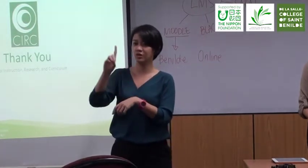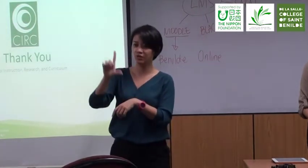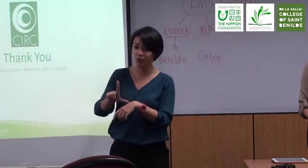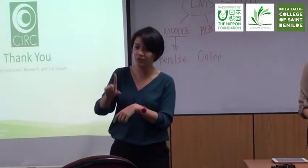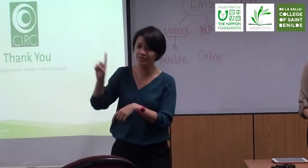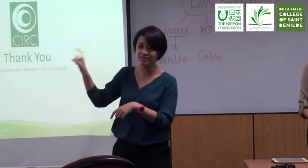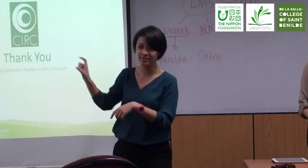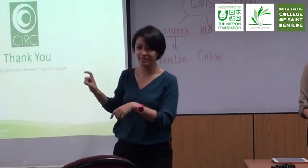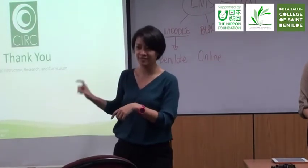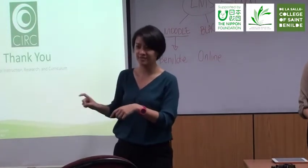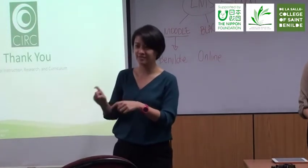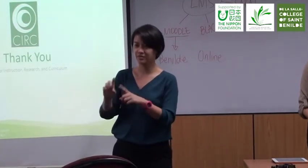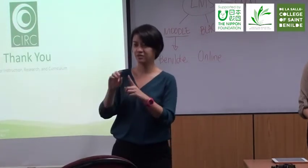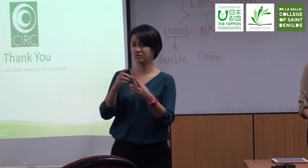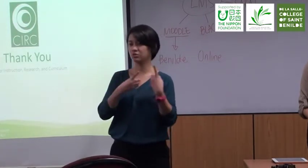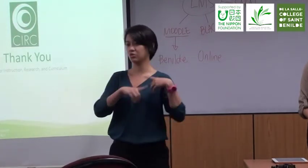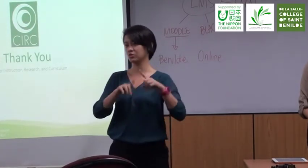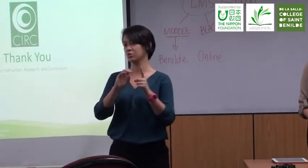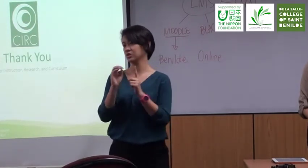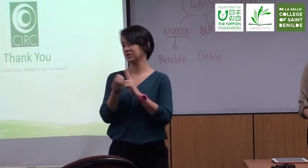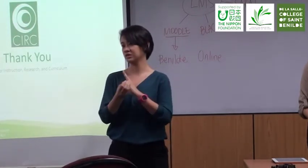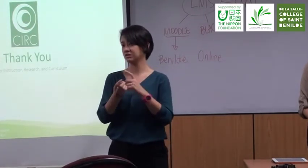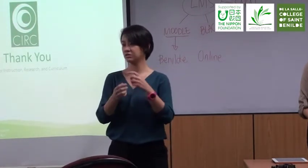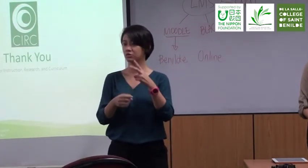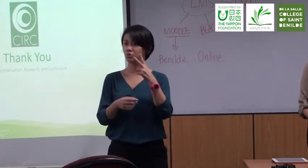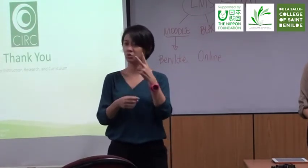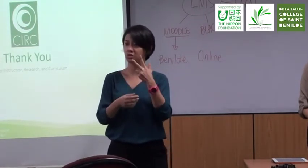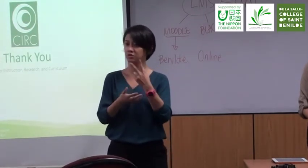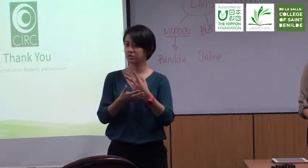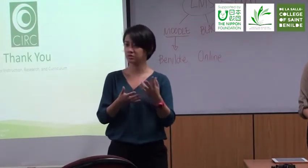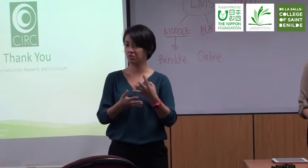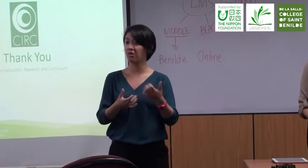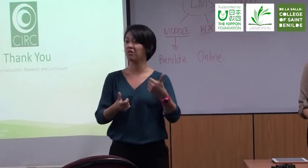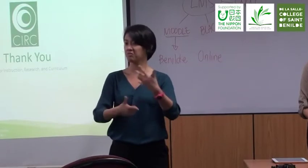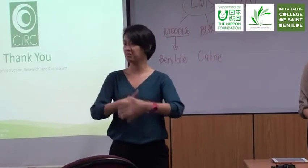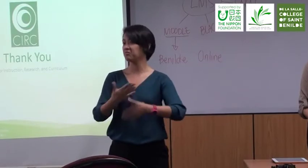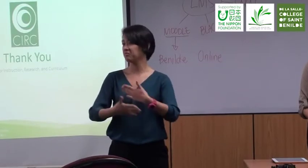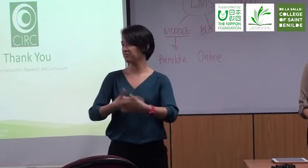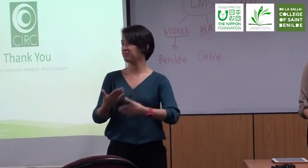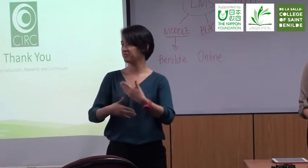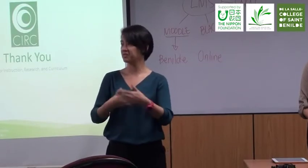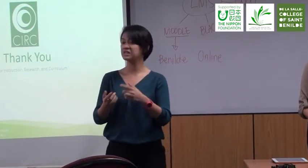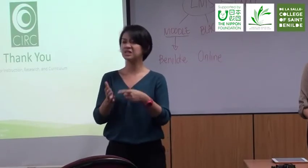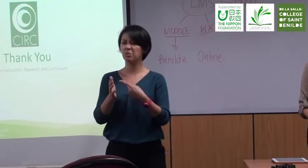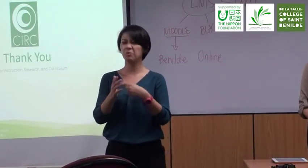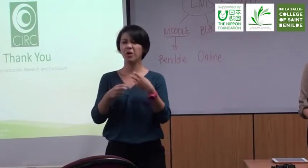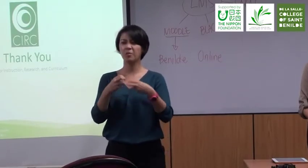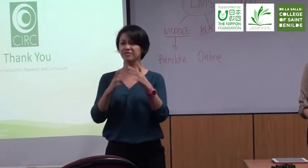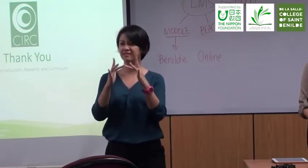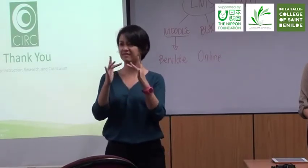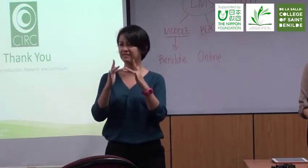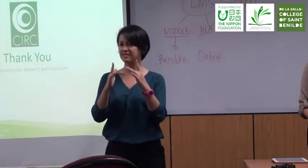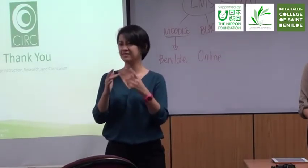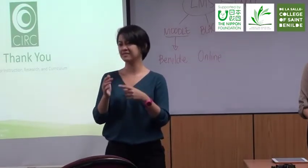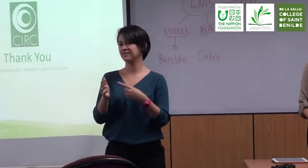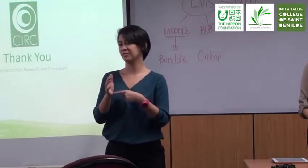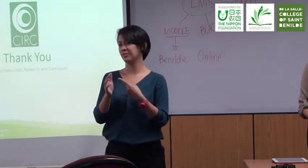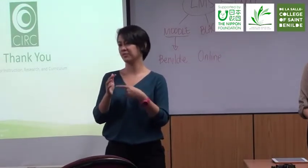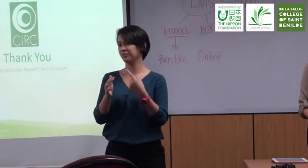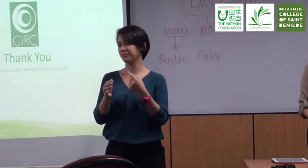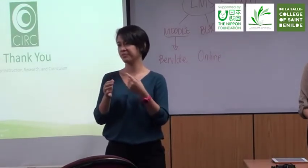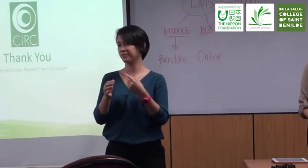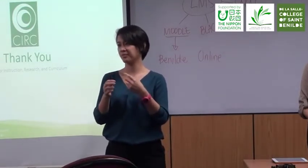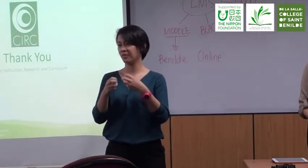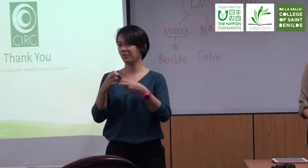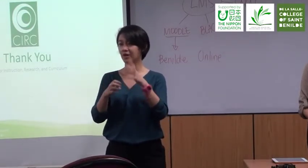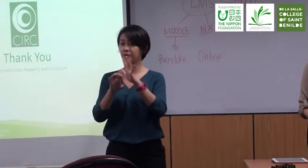works, how to download everything. So during the first few weeks, then all